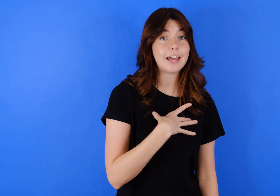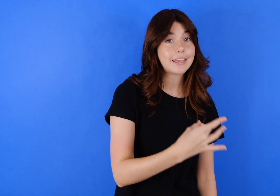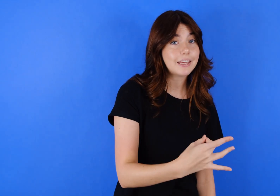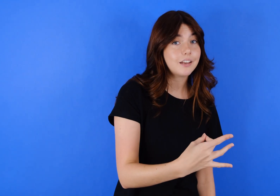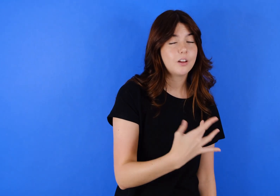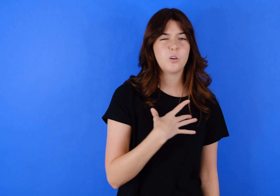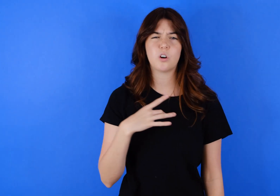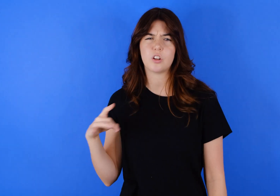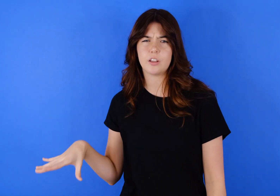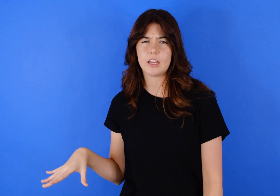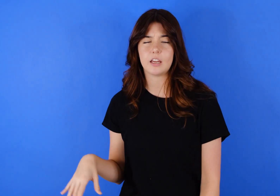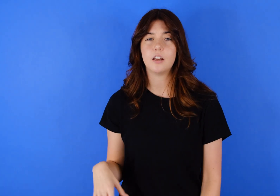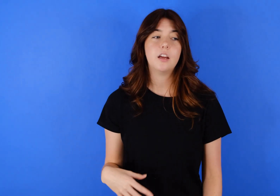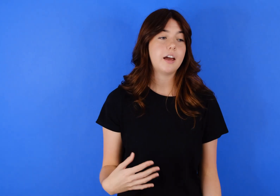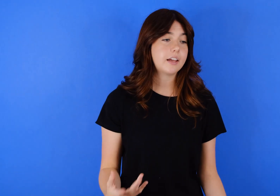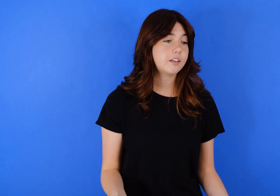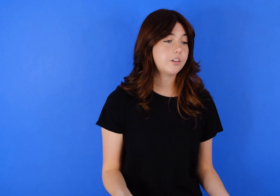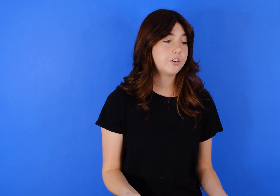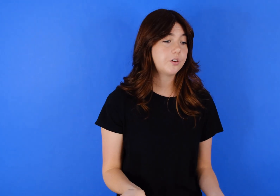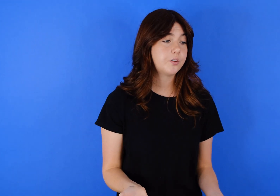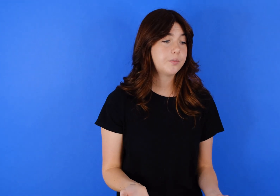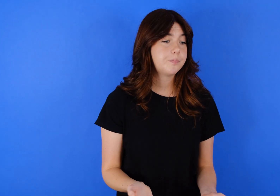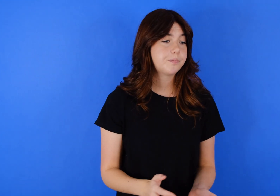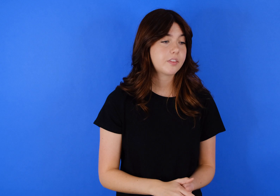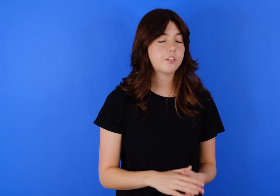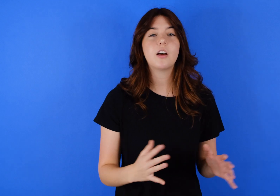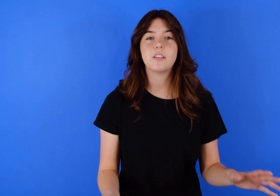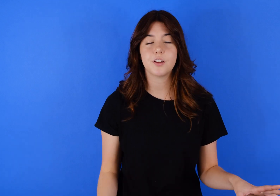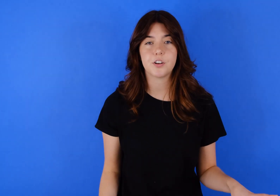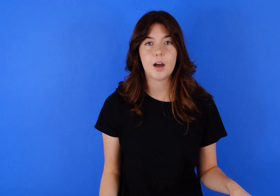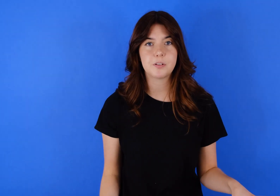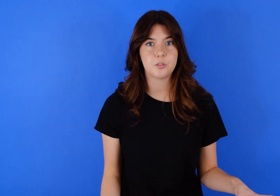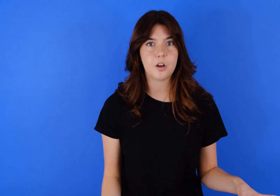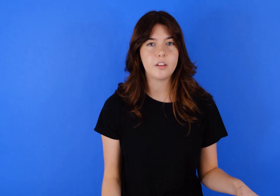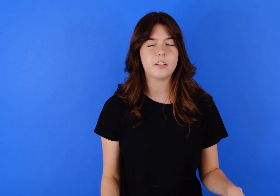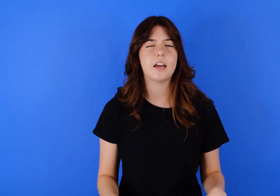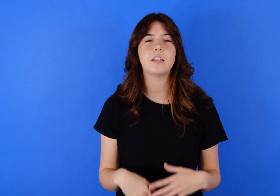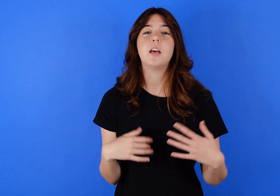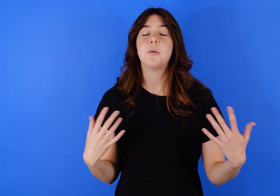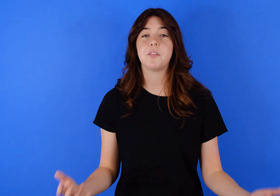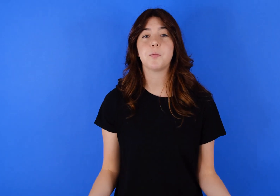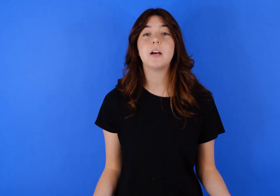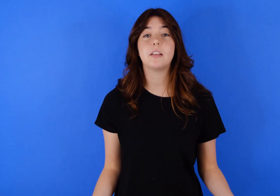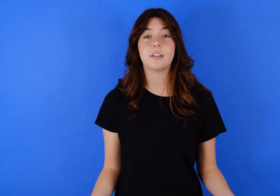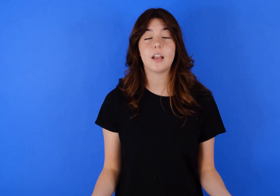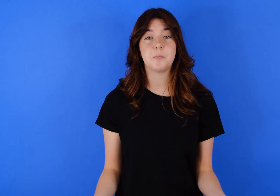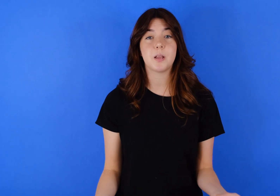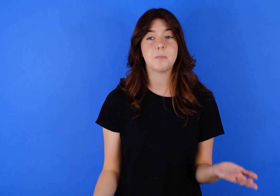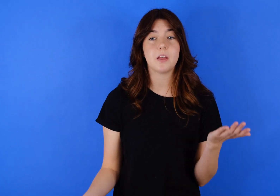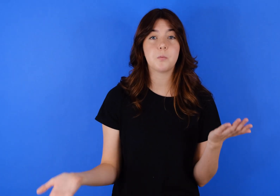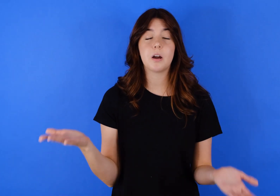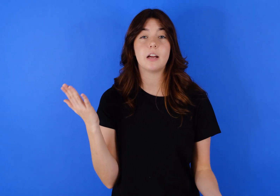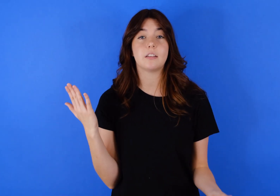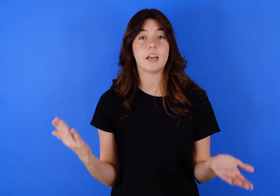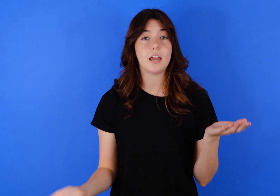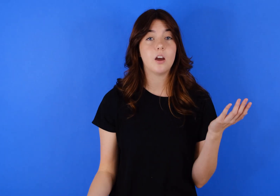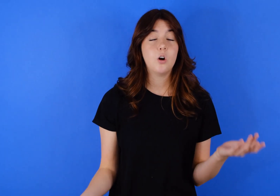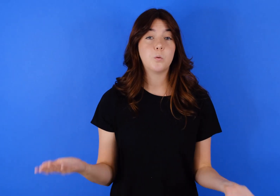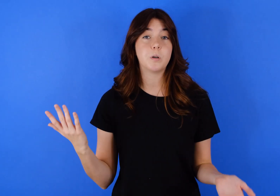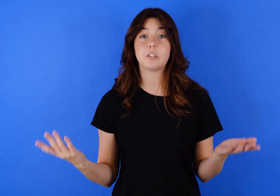it or don't like it? I could do, there's lots of different options with all these signs, but if you want to set up something where it's a which